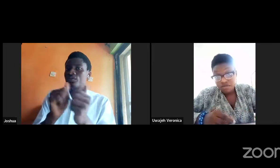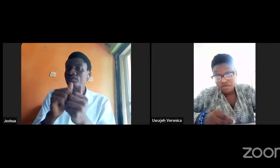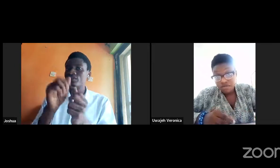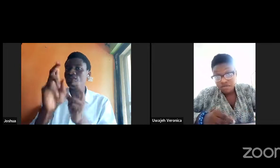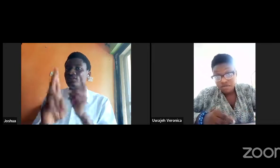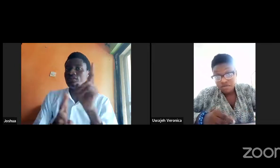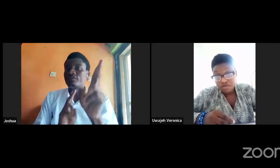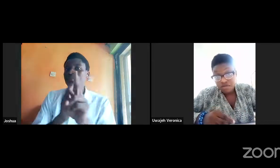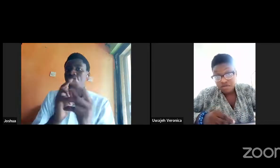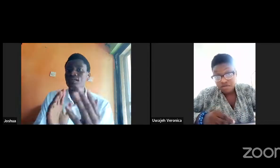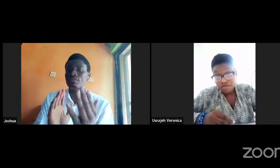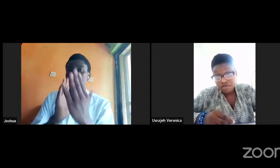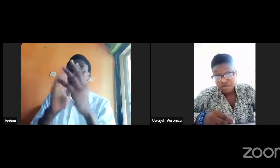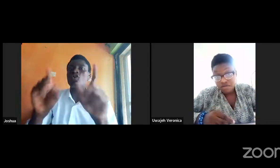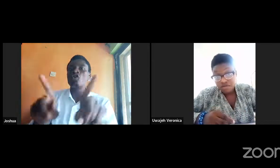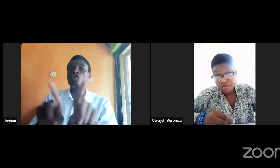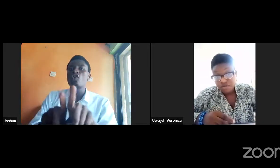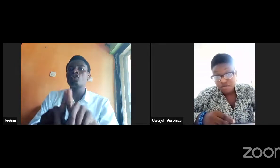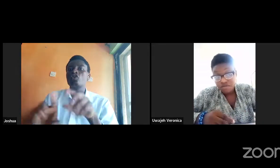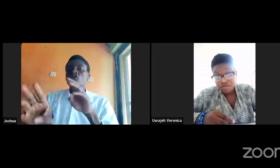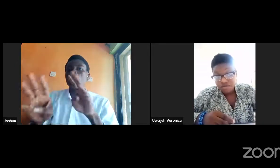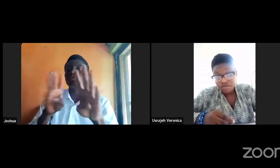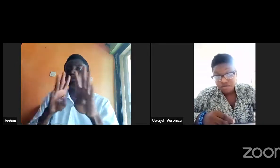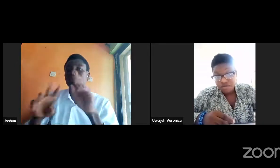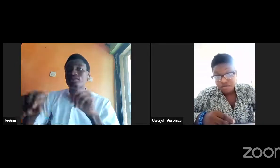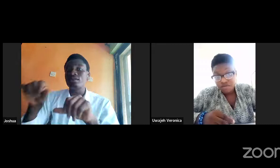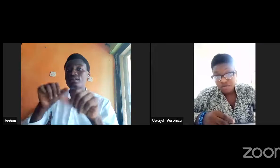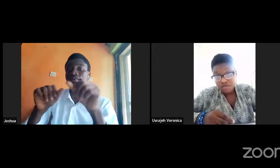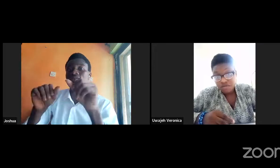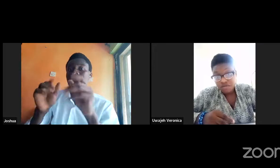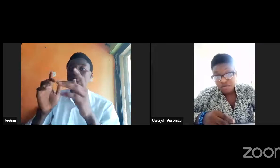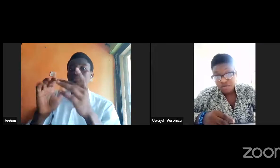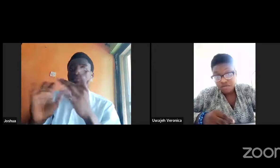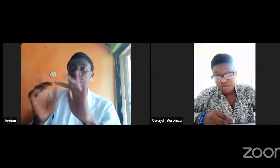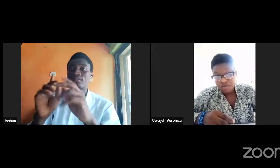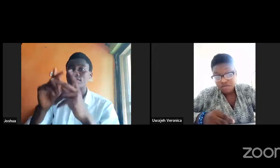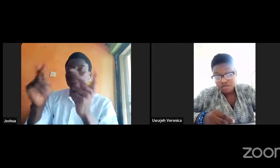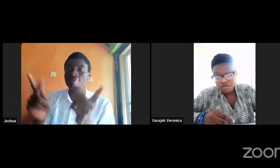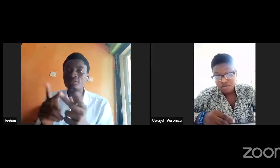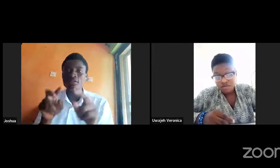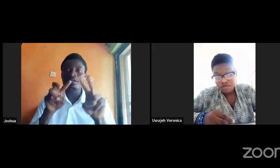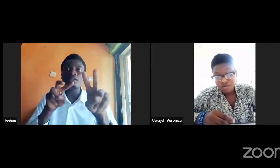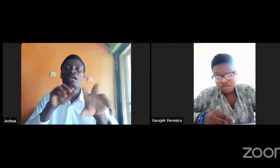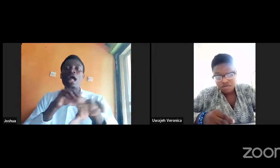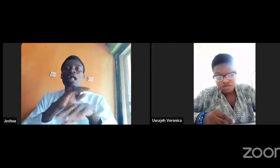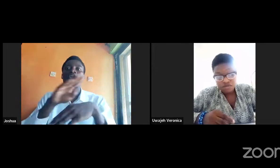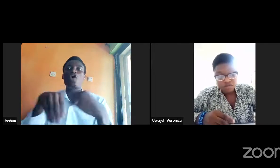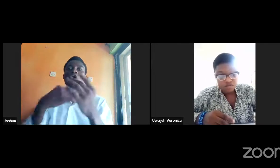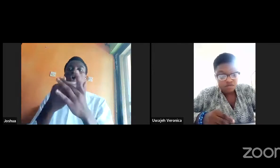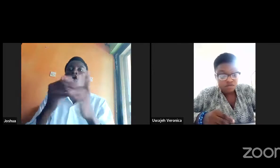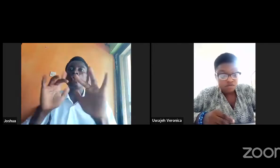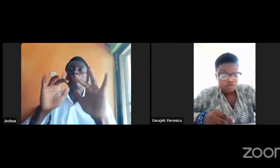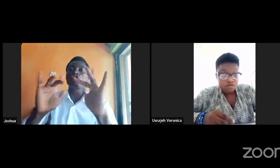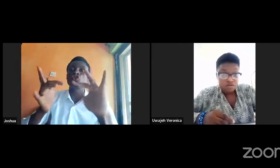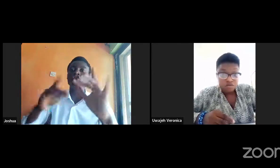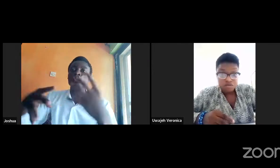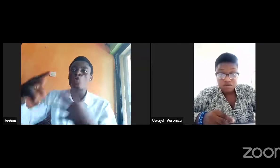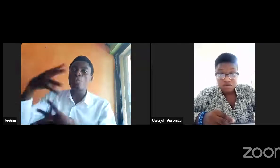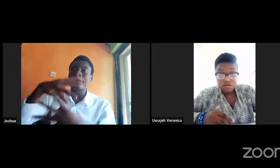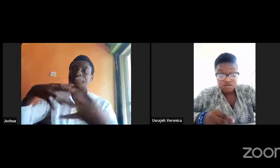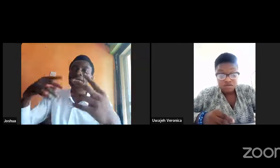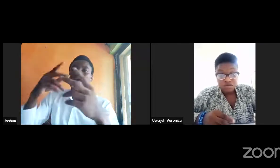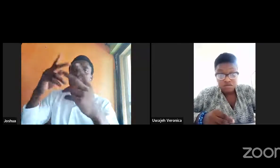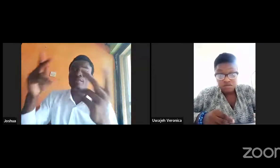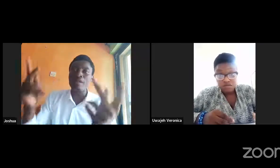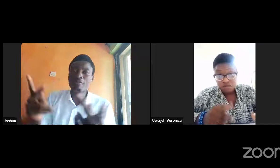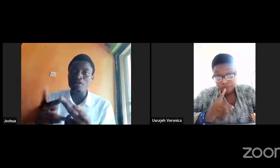about digital space, we basically look at all our social media platforms, our channels whereby we communicate, not just maybe meeting platforms. Just